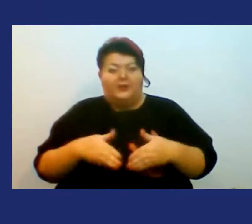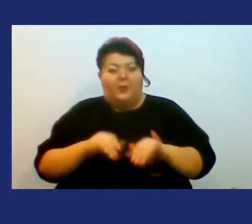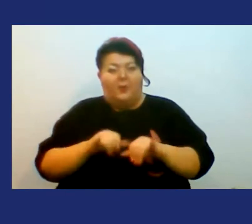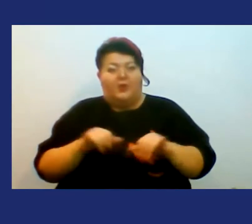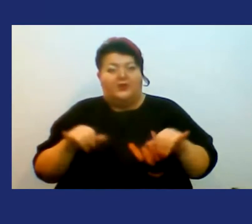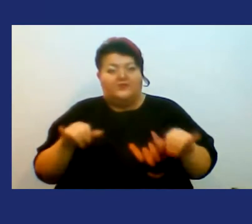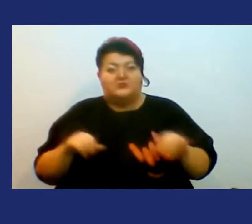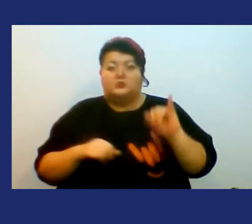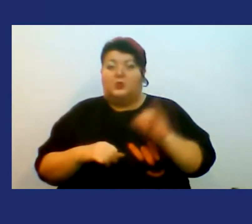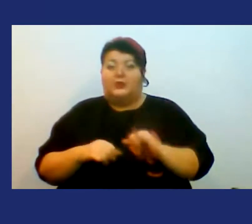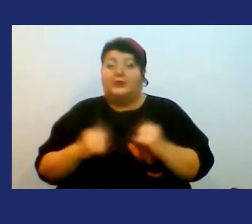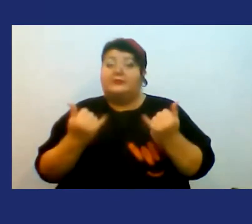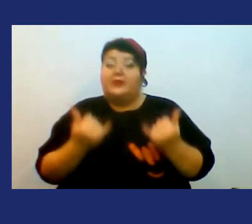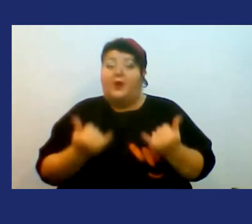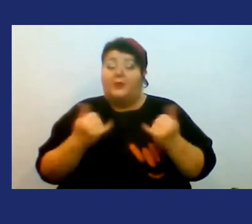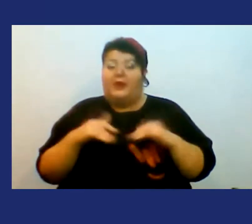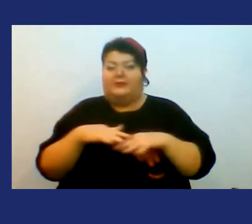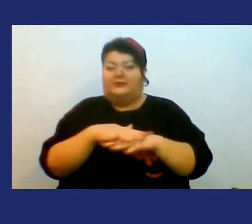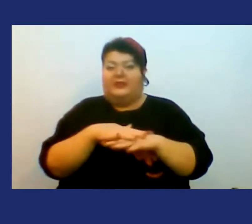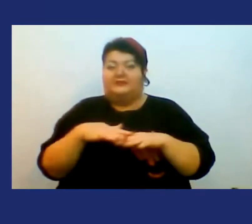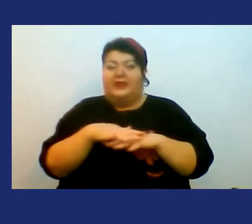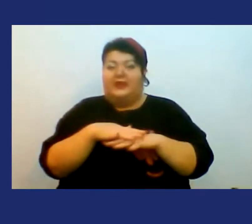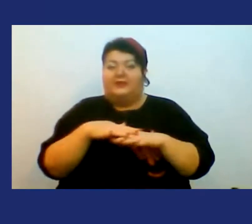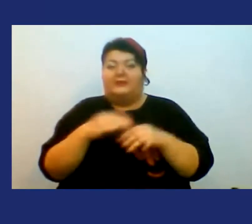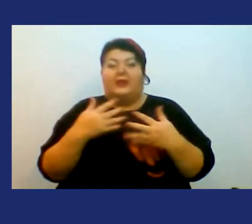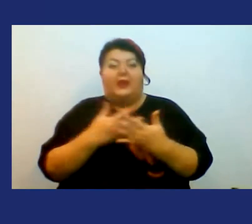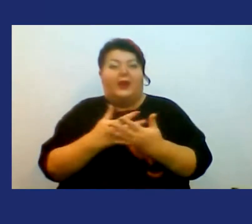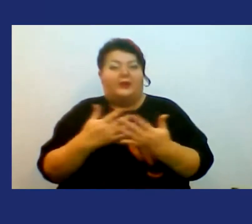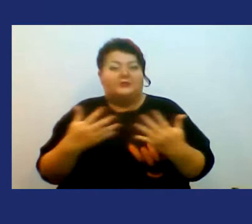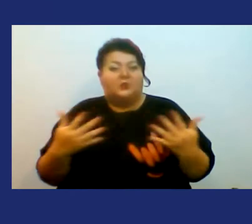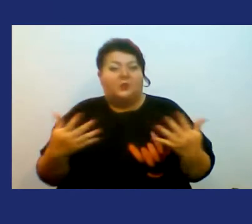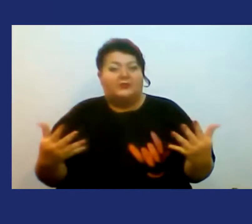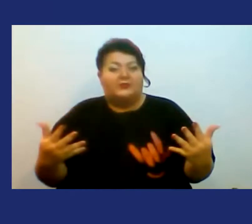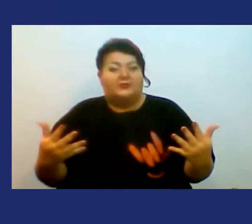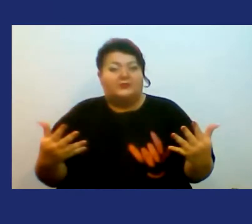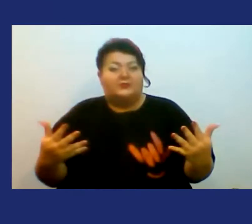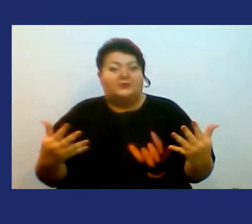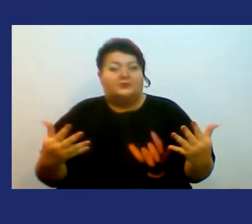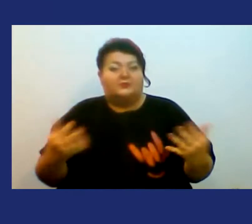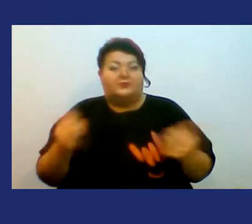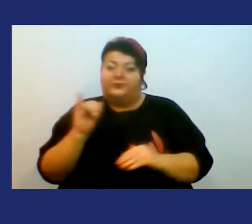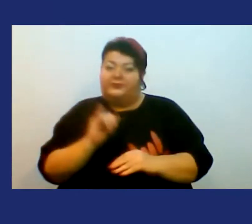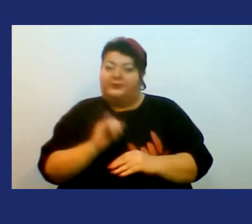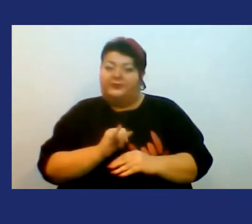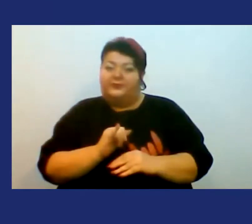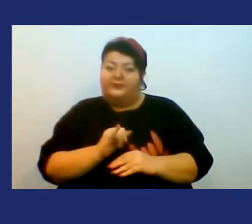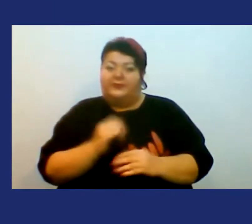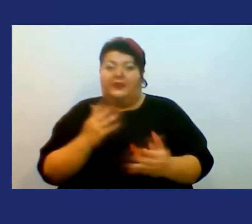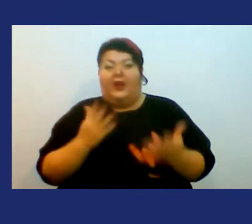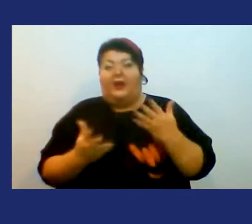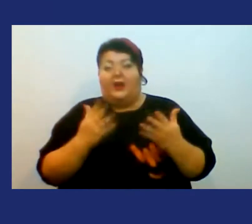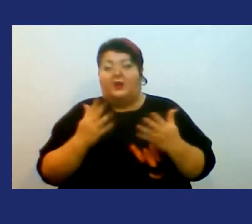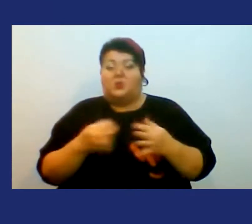much more diverse population. And, you know, if the Democrats win in Arizona,